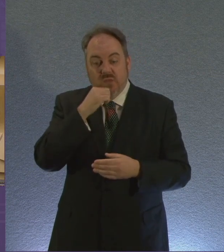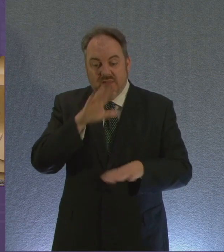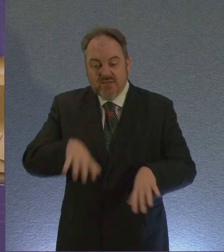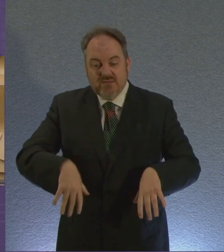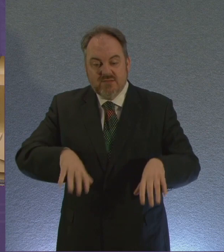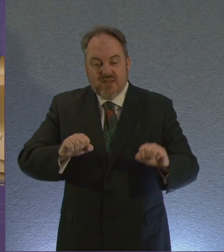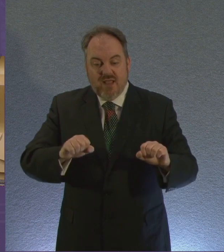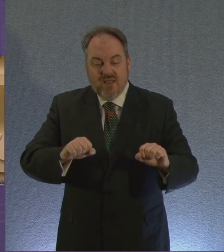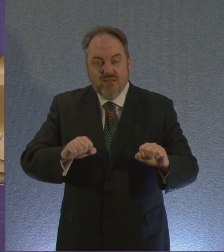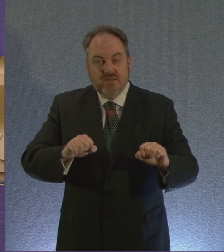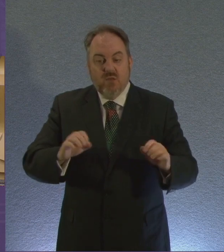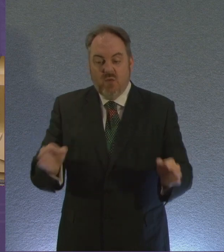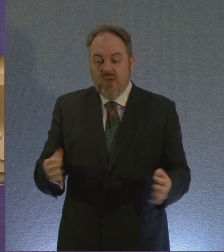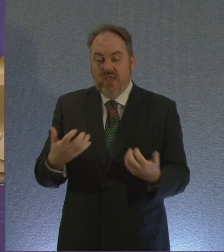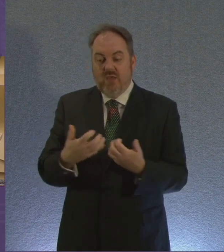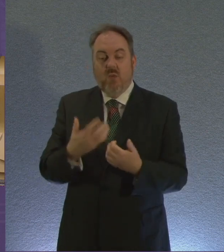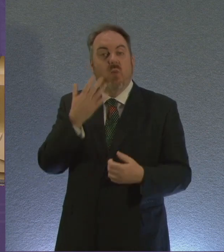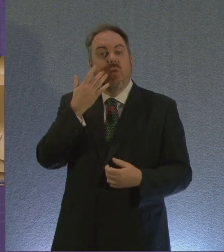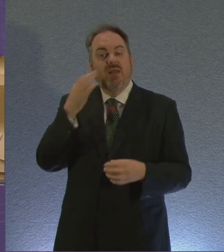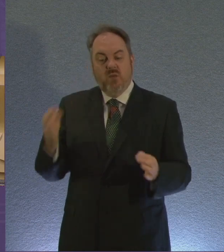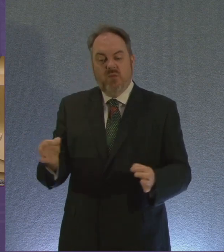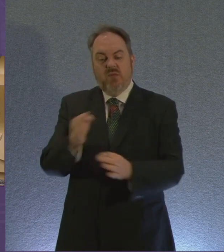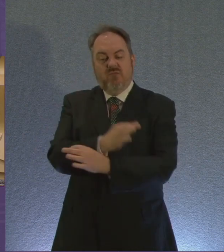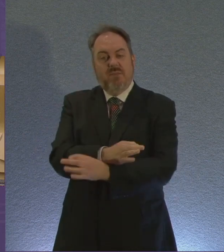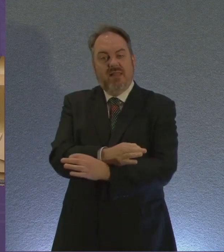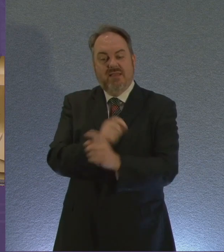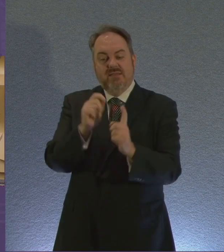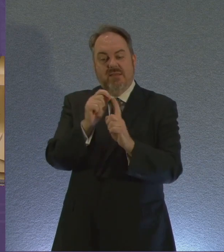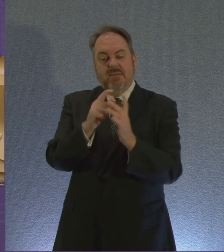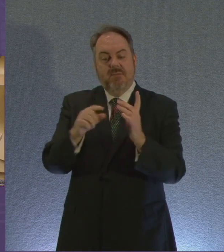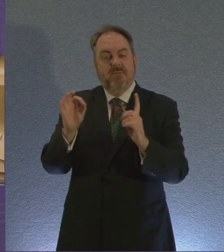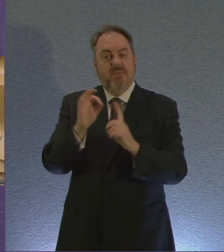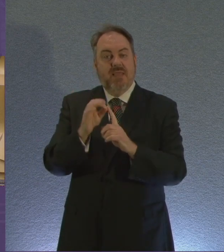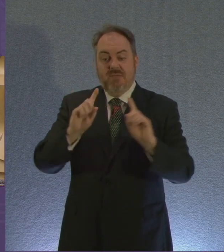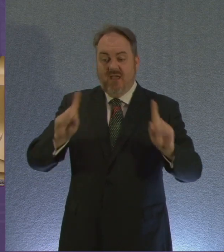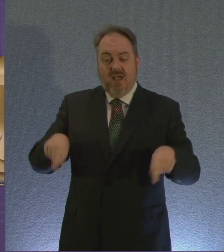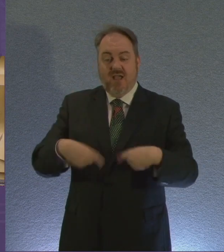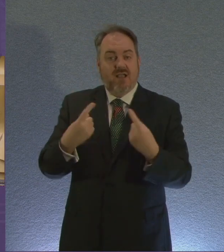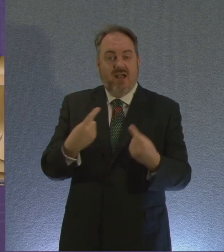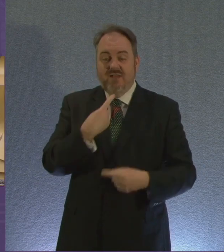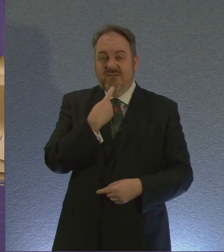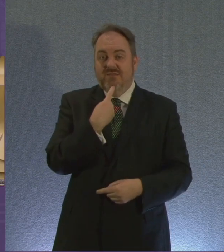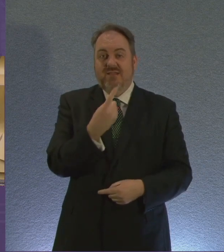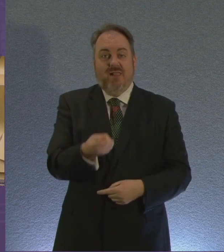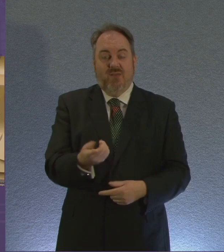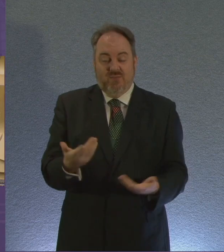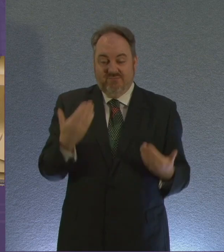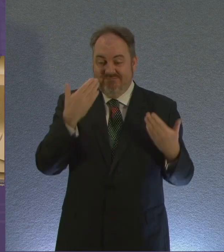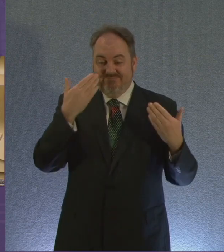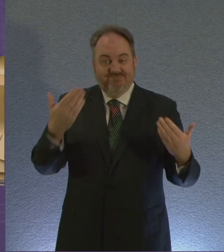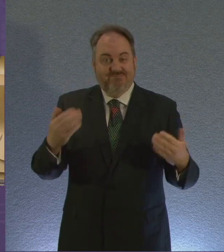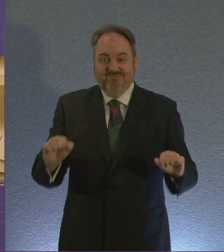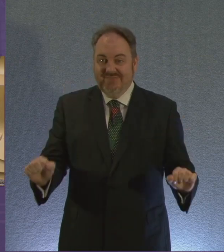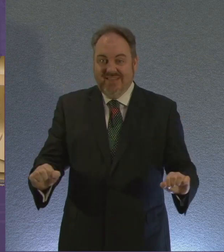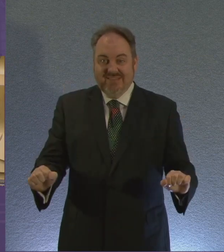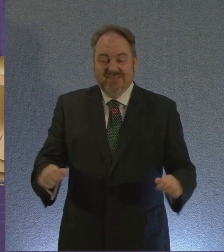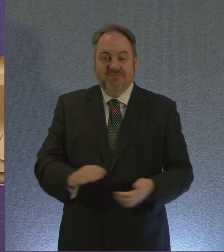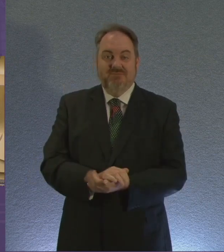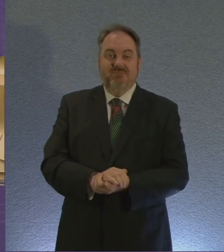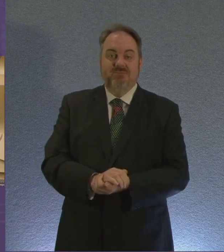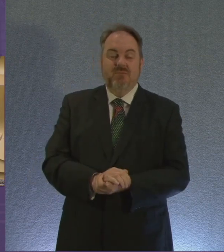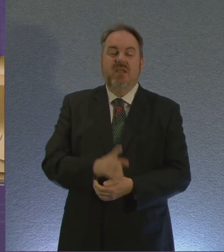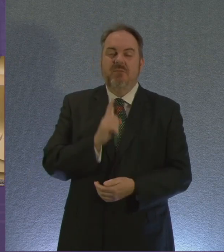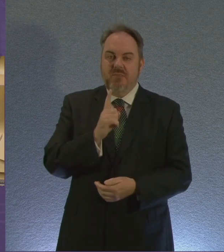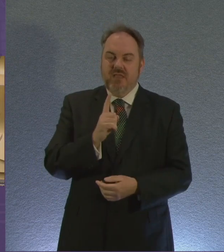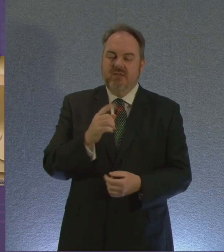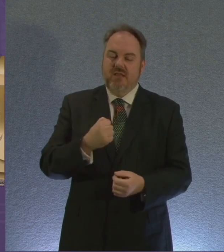PIP at this point, but to reinforce that I will come back as soon as possible with those timescales and absolutely ensure